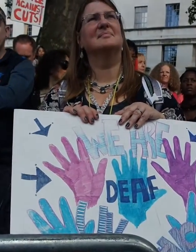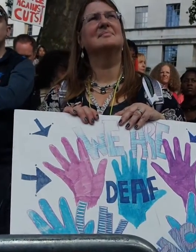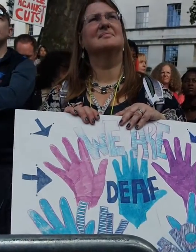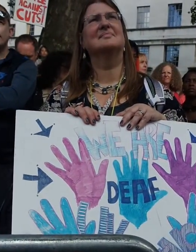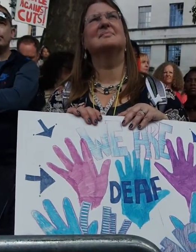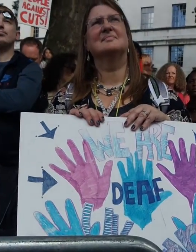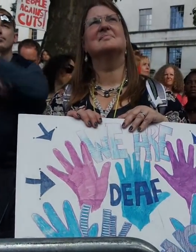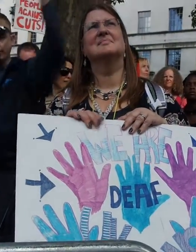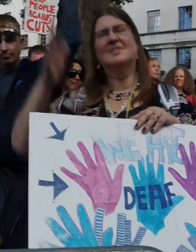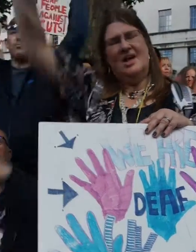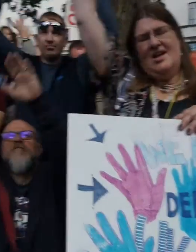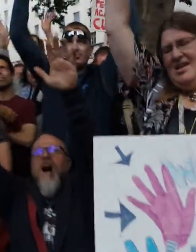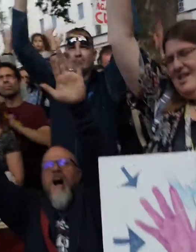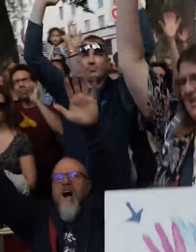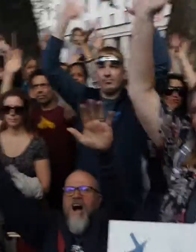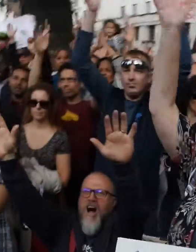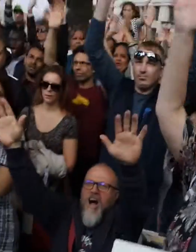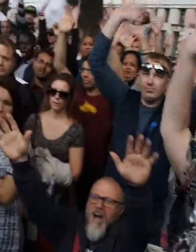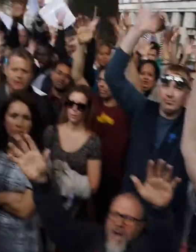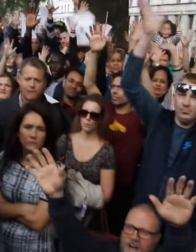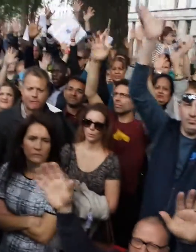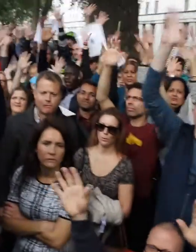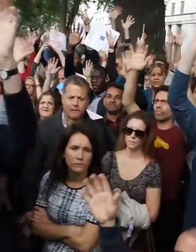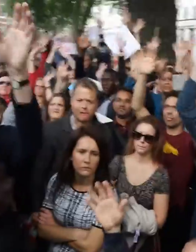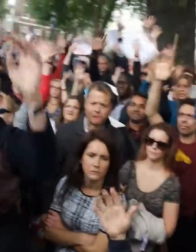changes to access to work which is why we are here is part of that.